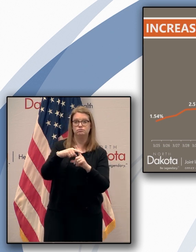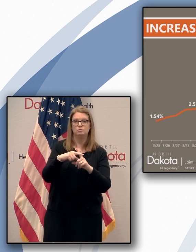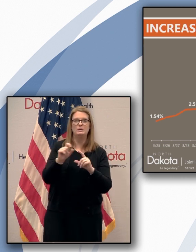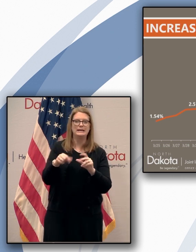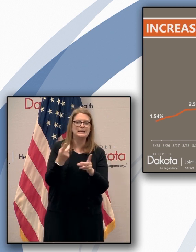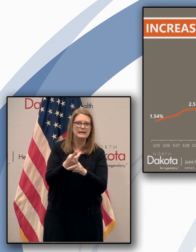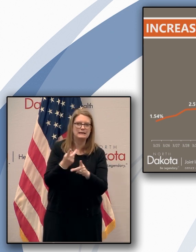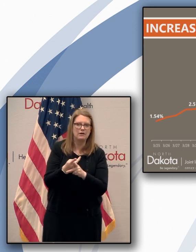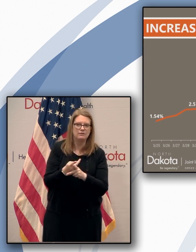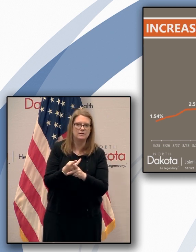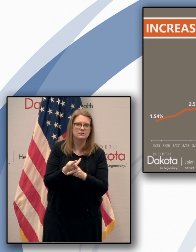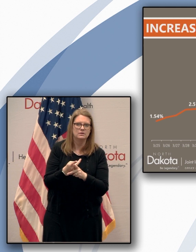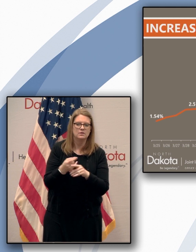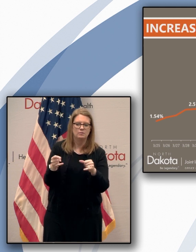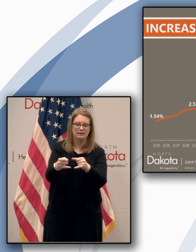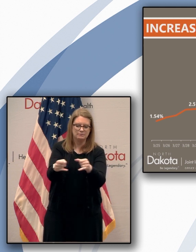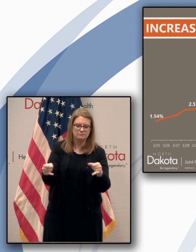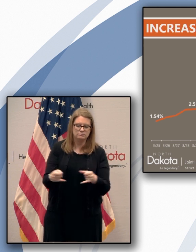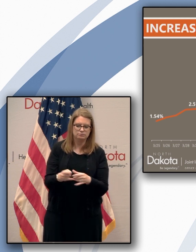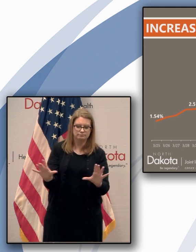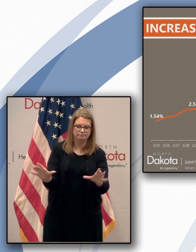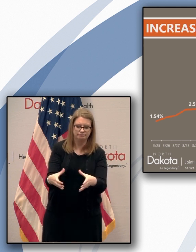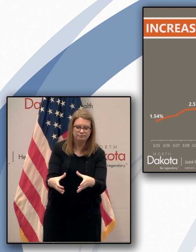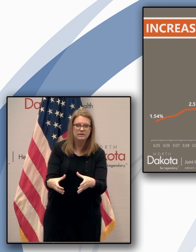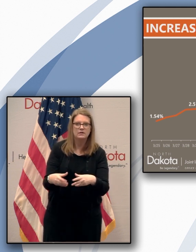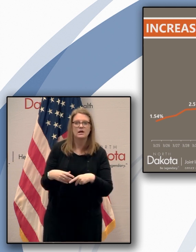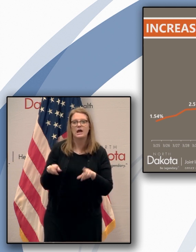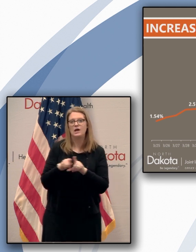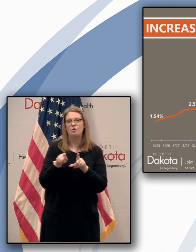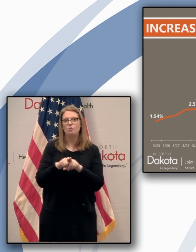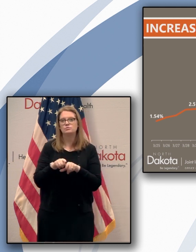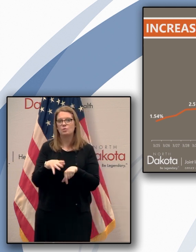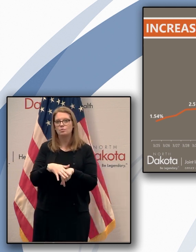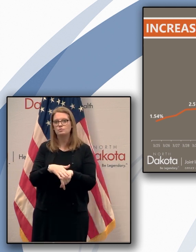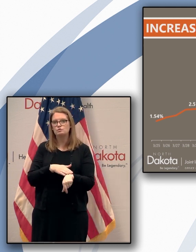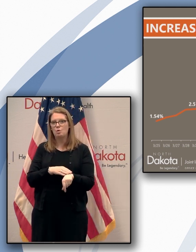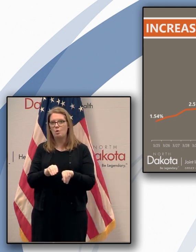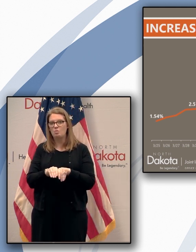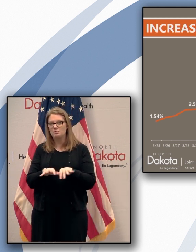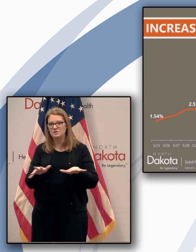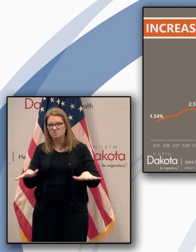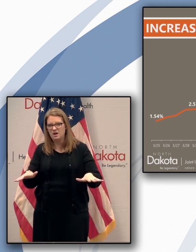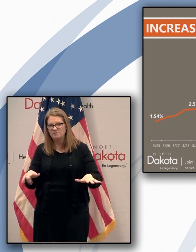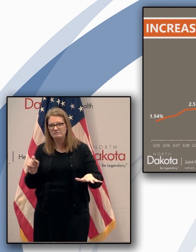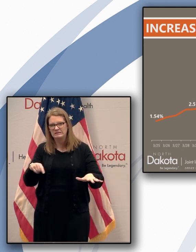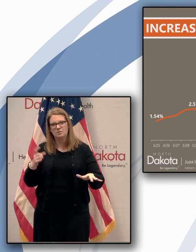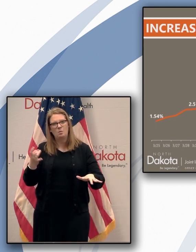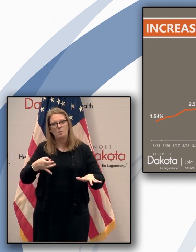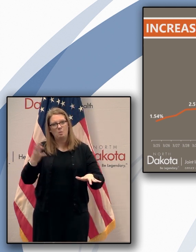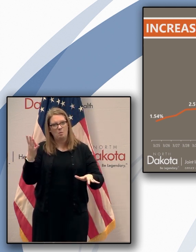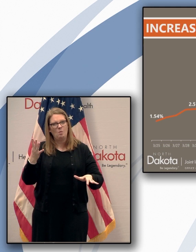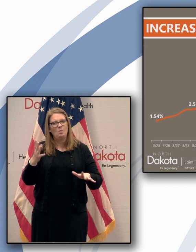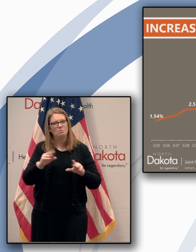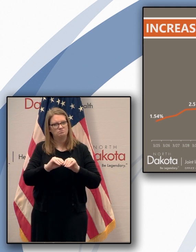necessary, slow the spread of this contagious disease.